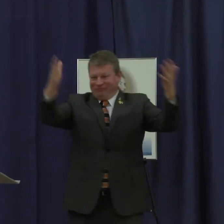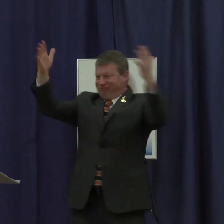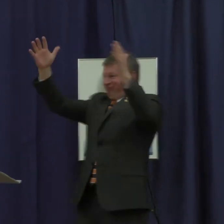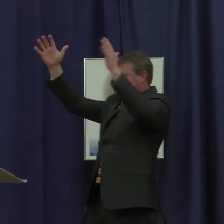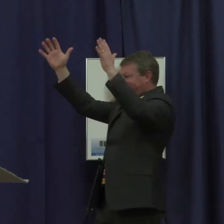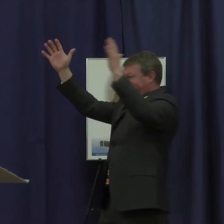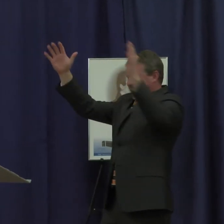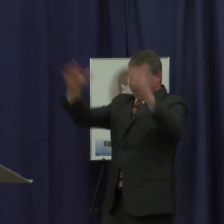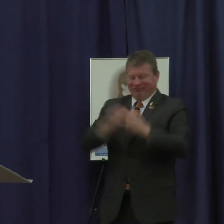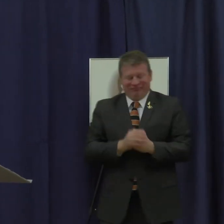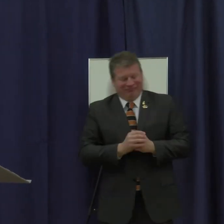are students,